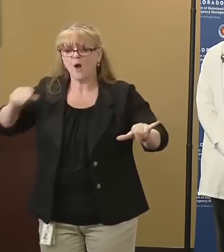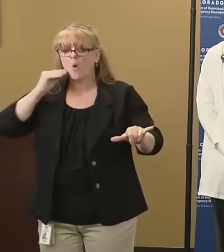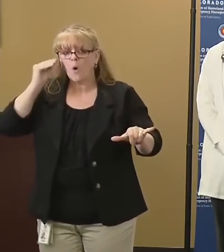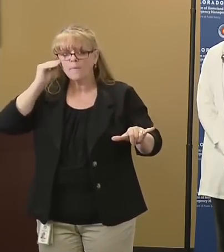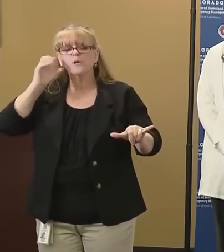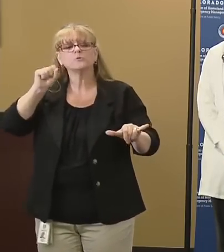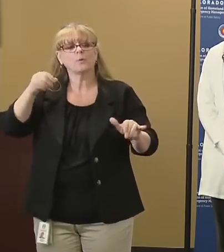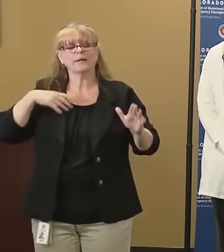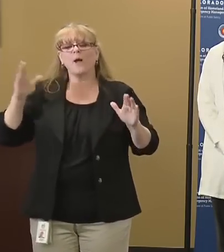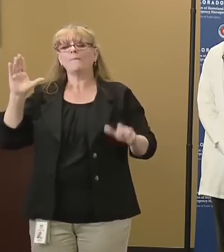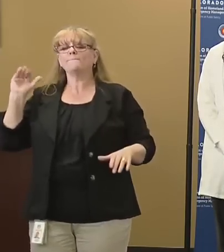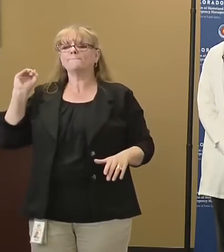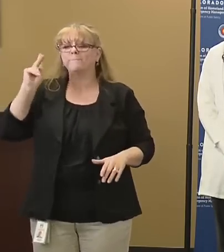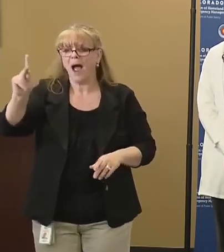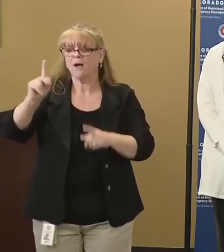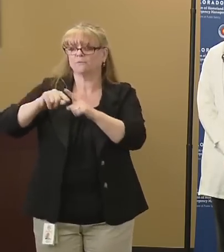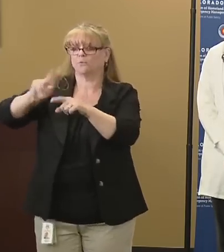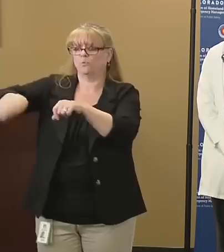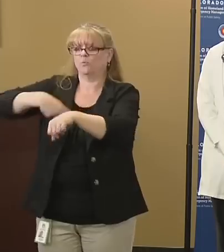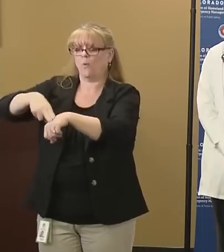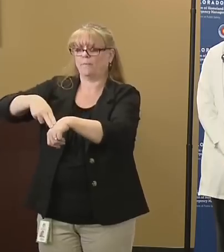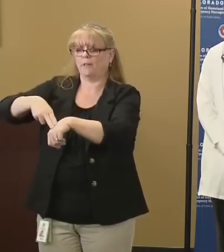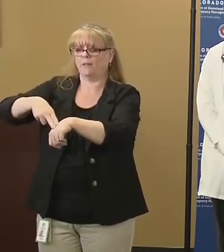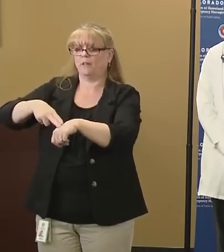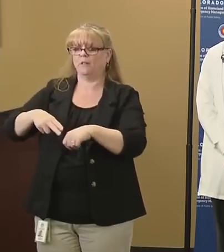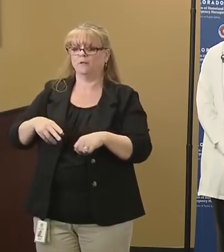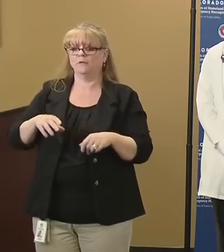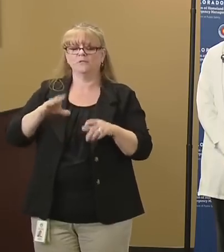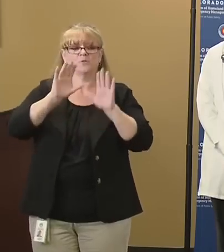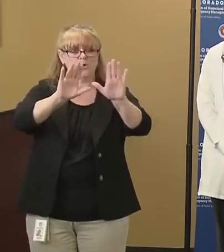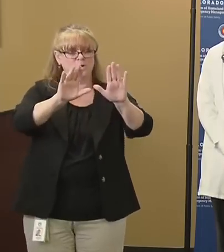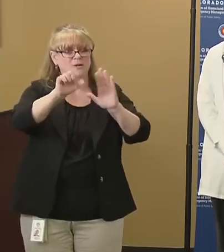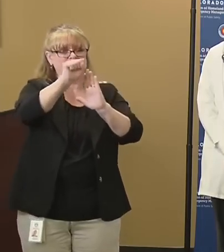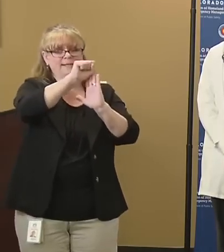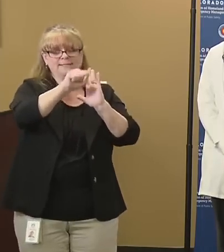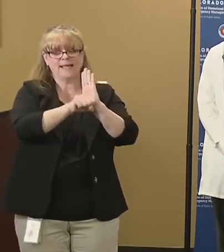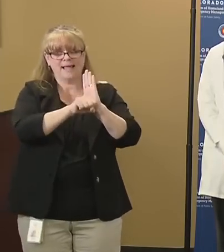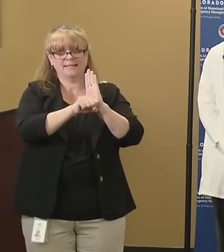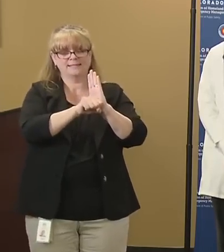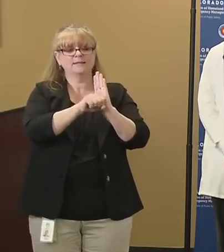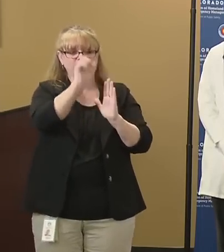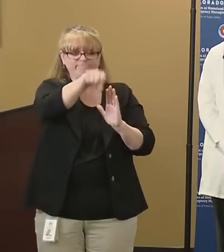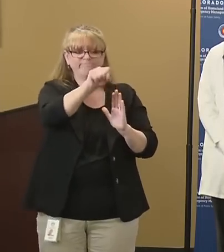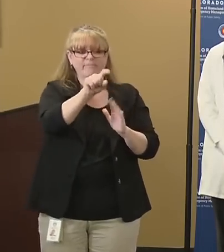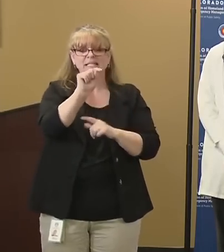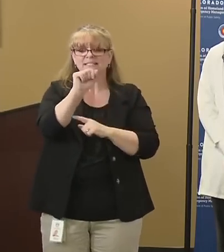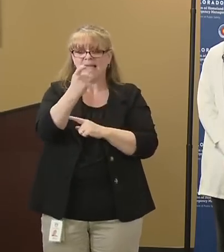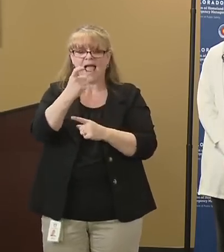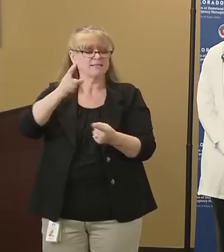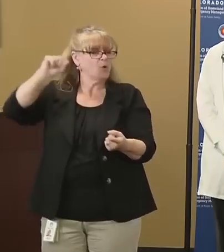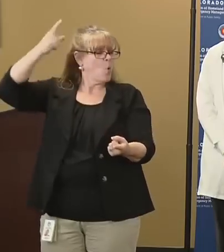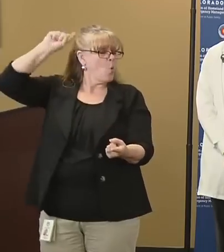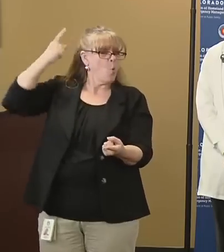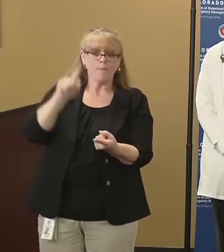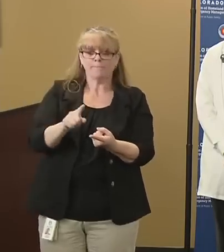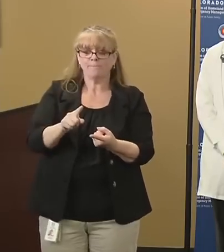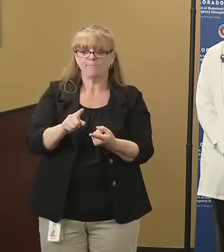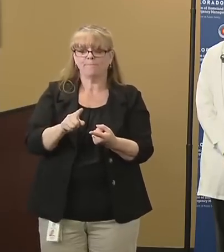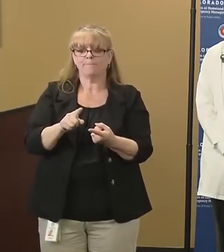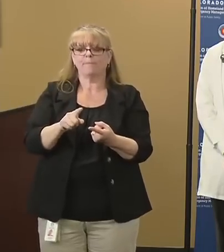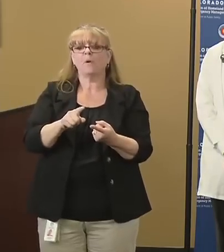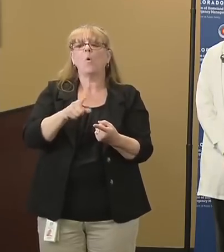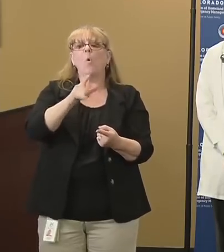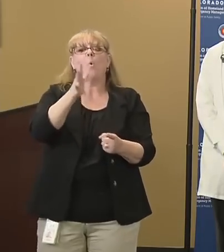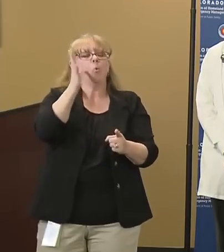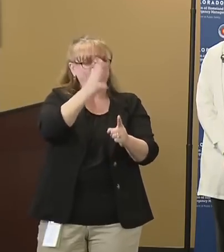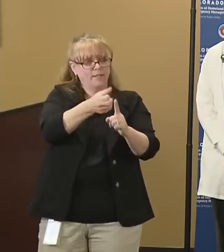course, the state will also be taking an enormous hit with regards to its income. There's going to be a belt tightening across the entire economy. Just as many